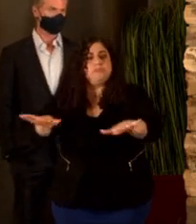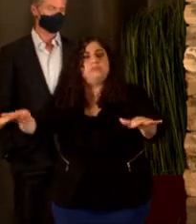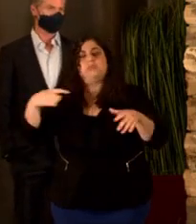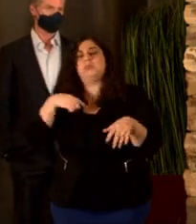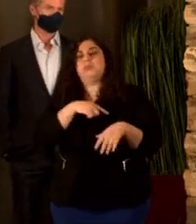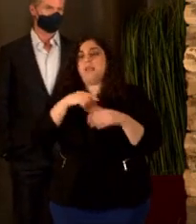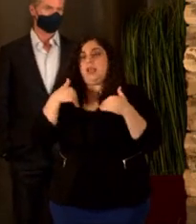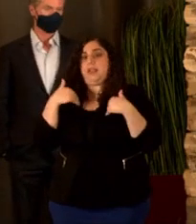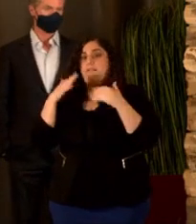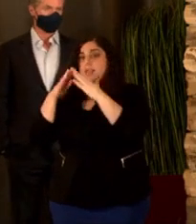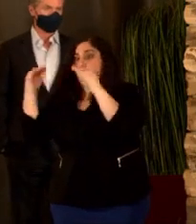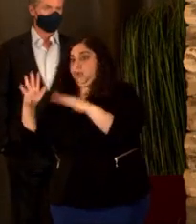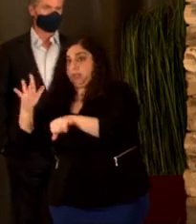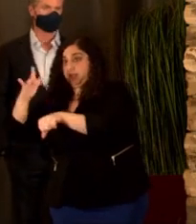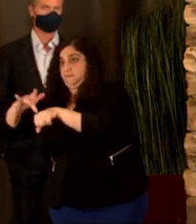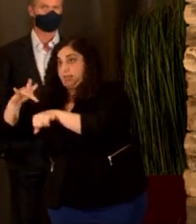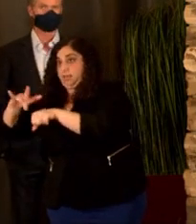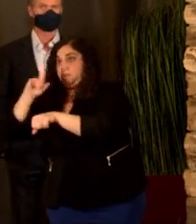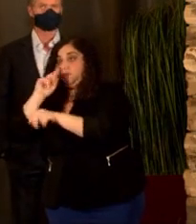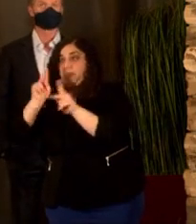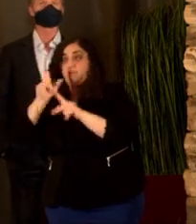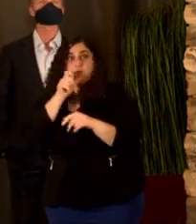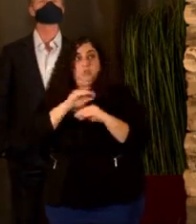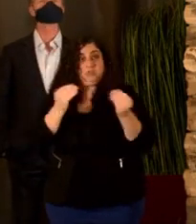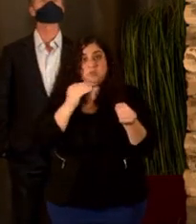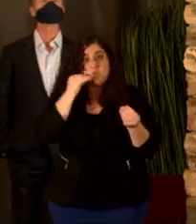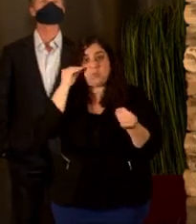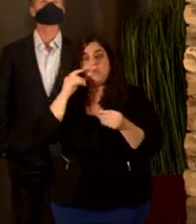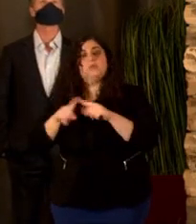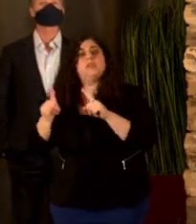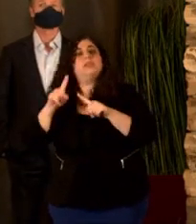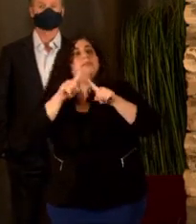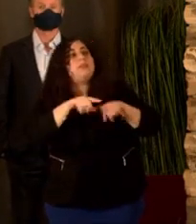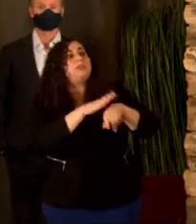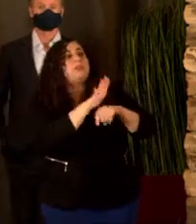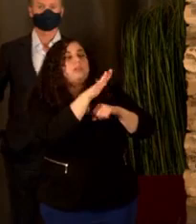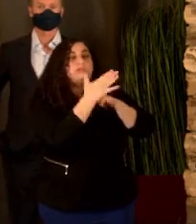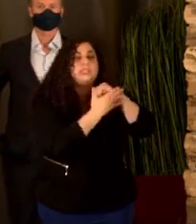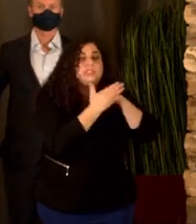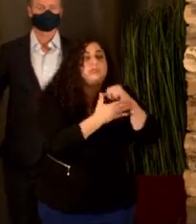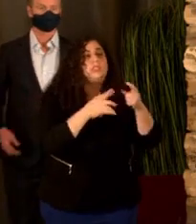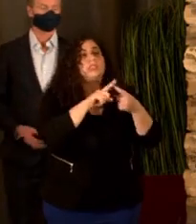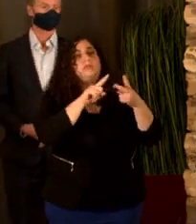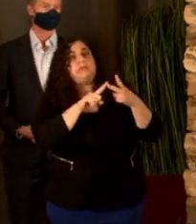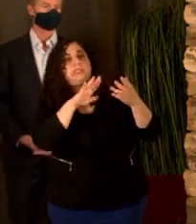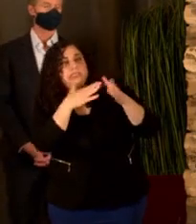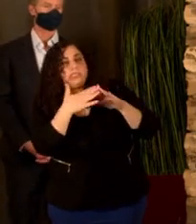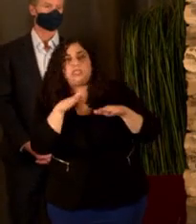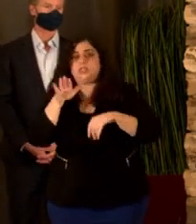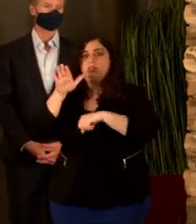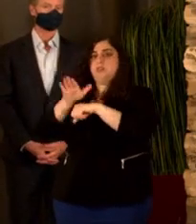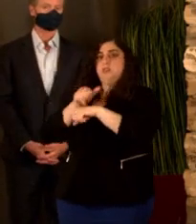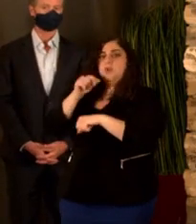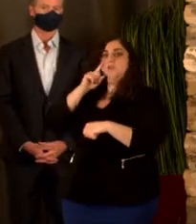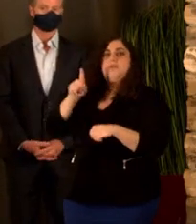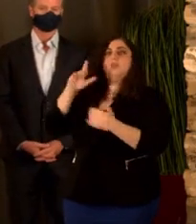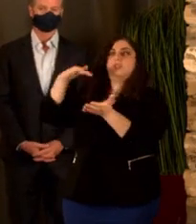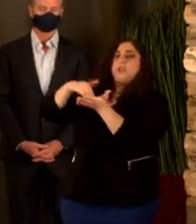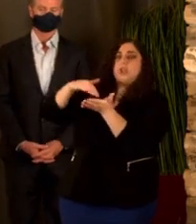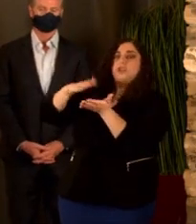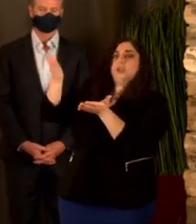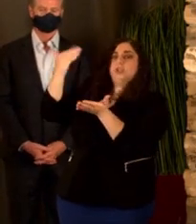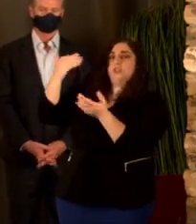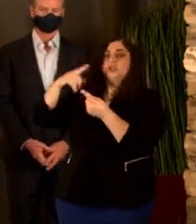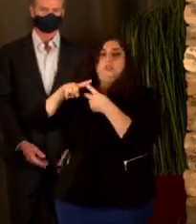there, not only depending on counties and cities, but calling on our health partners, whether those are clinics and hospitals, health